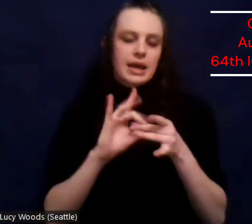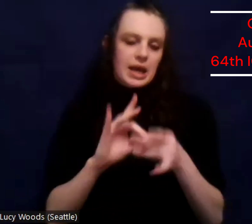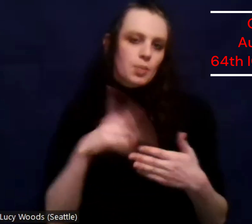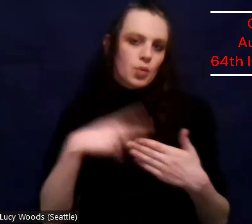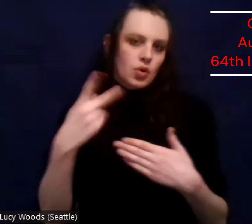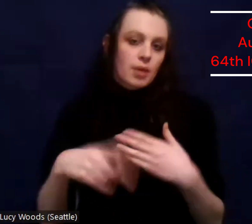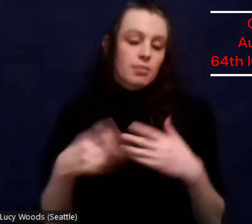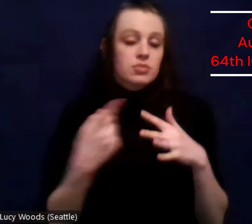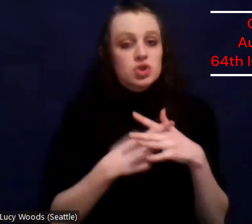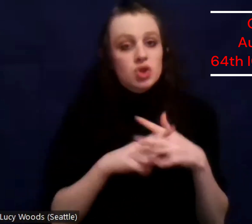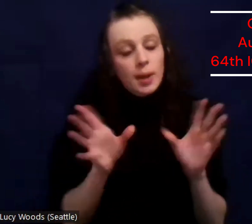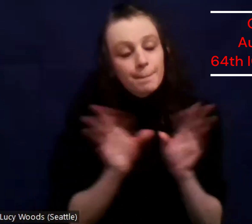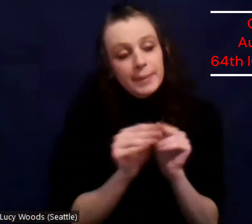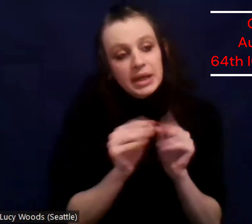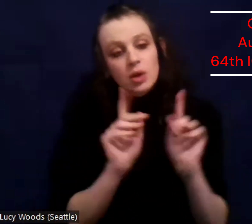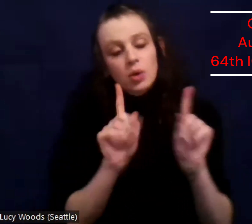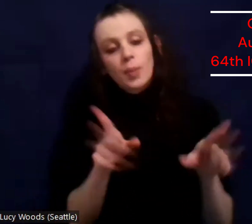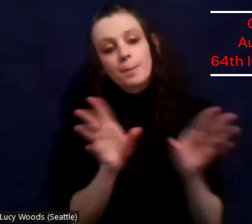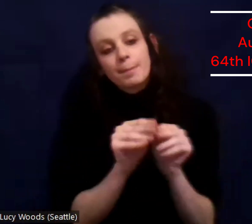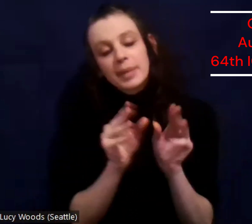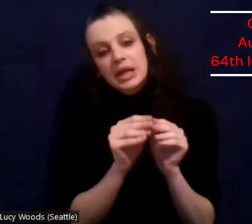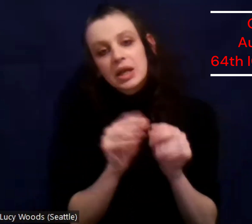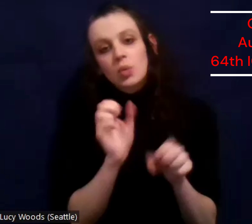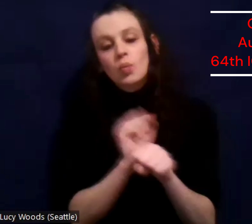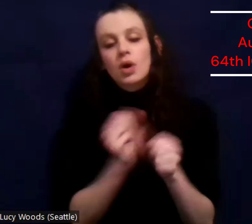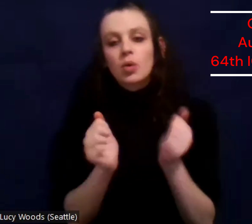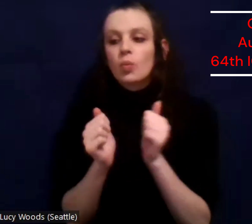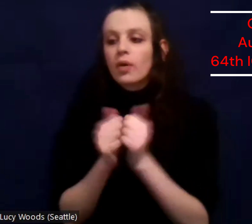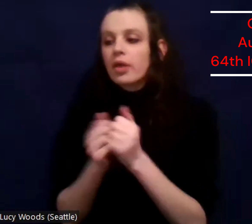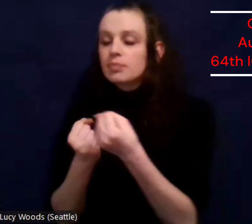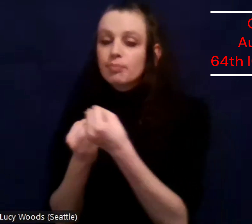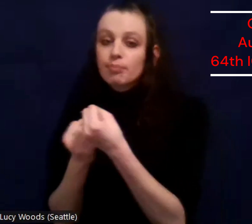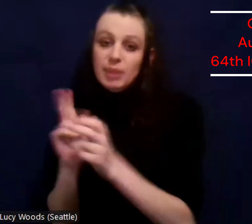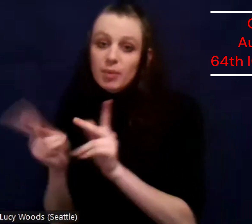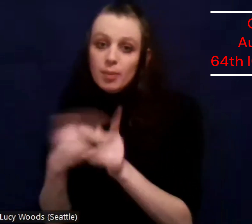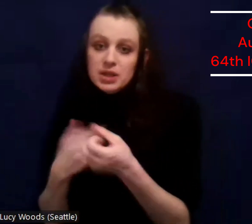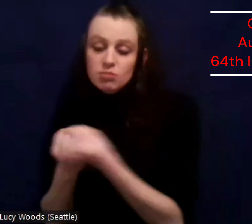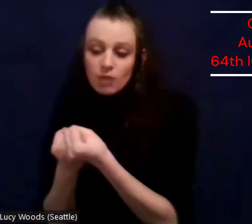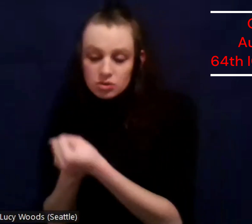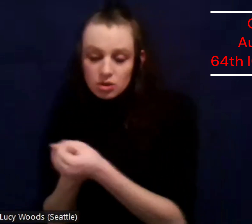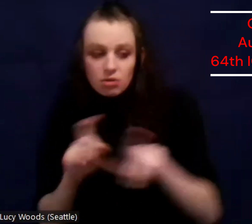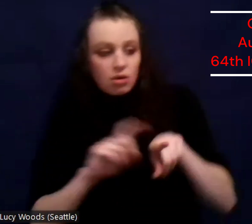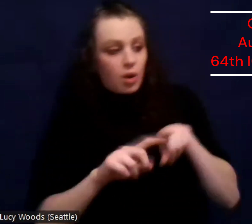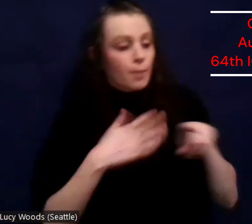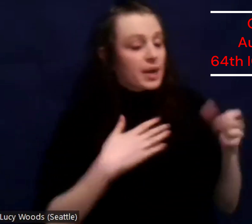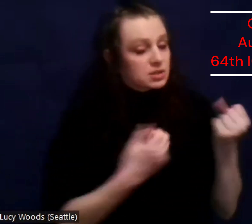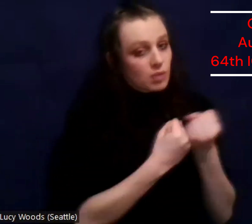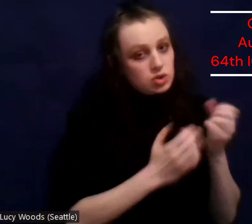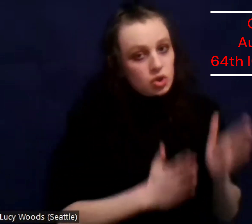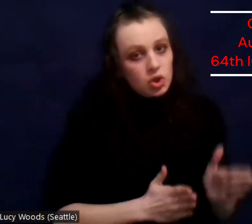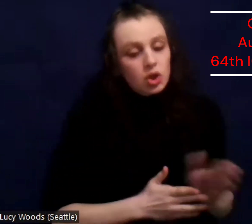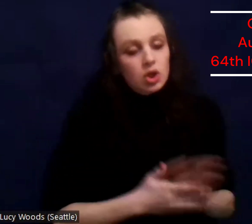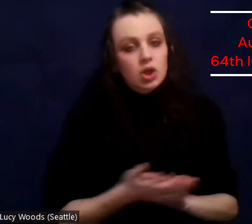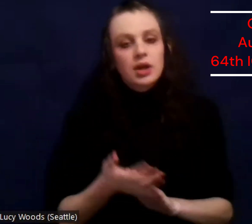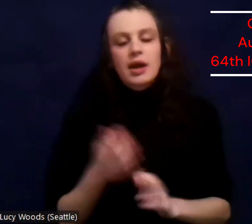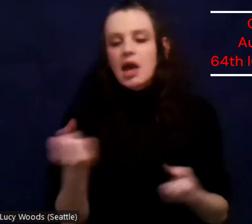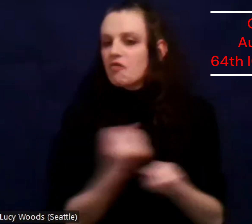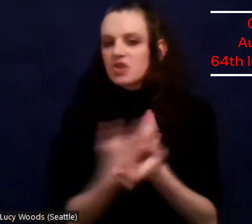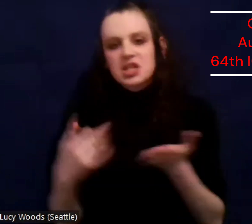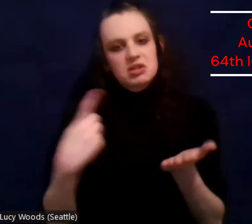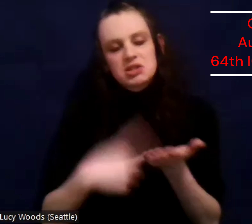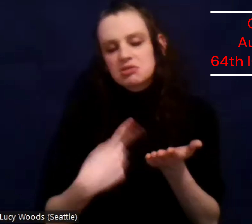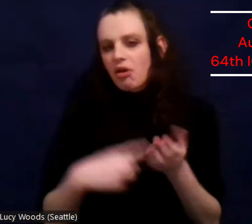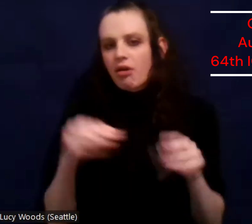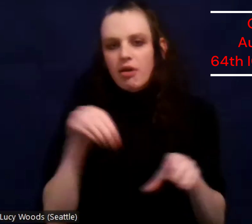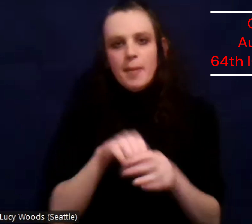meetings, going to meetings, working with sponsees, calling sponsors, all the things that we talk about in this book. I have